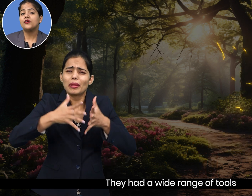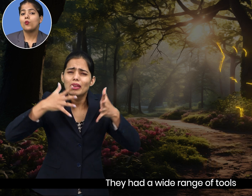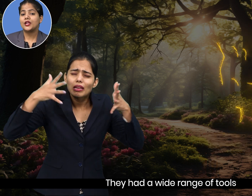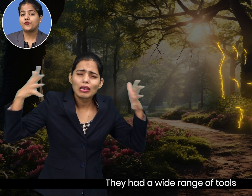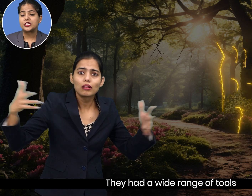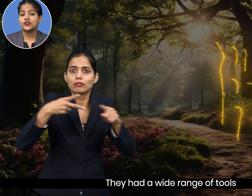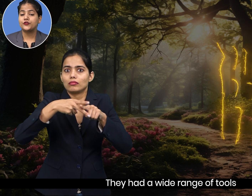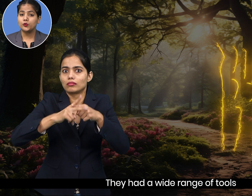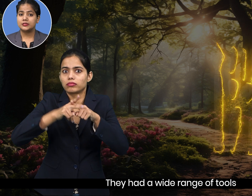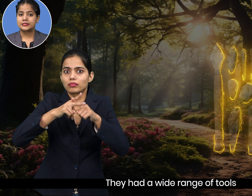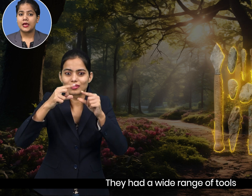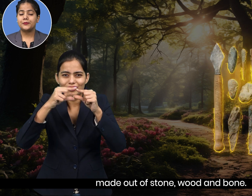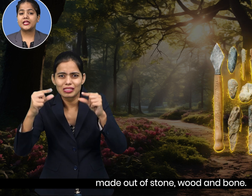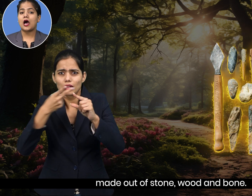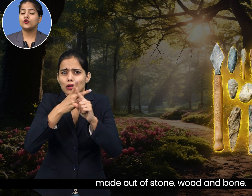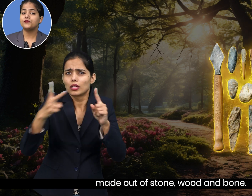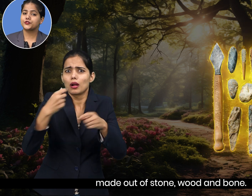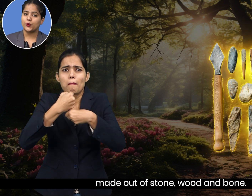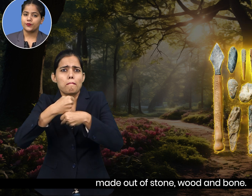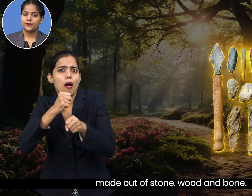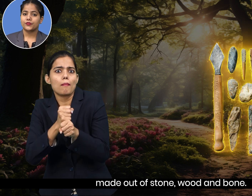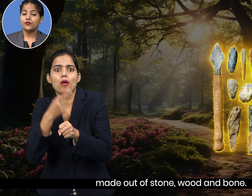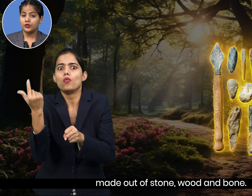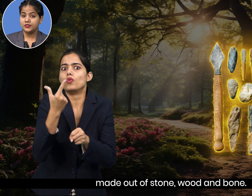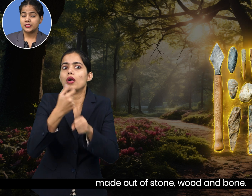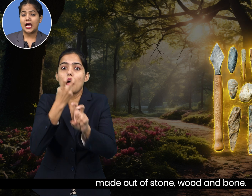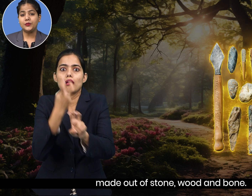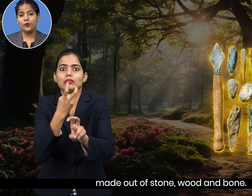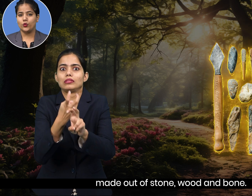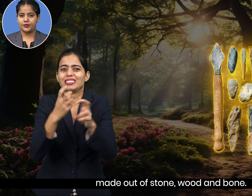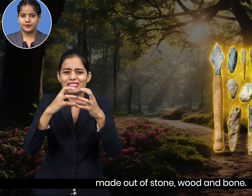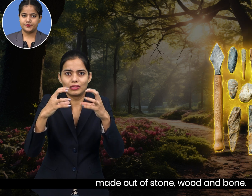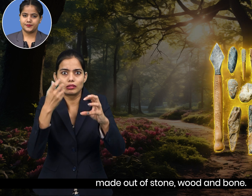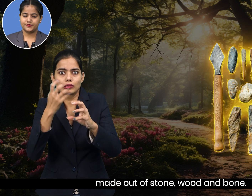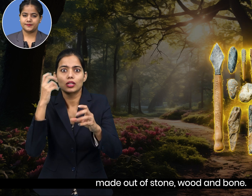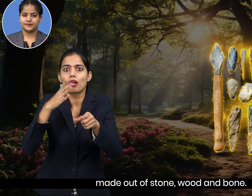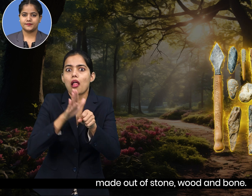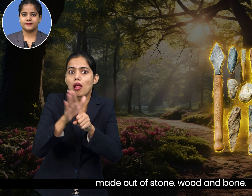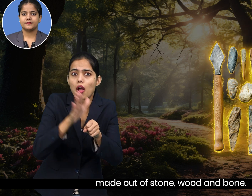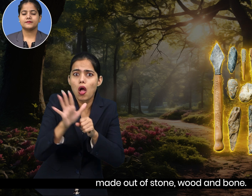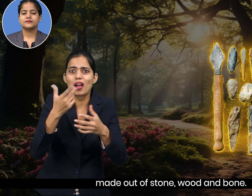They had a wide range of tools made out of stone, wood and bone.